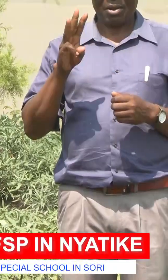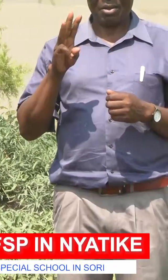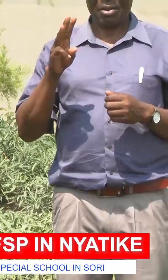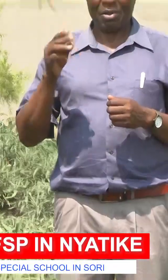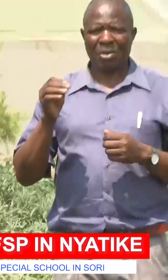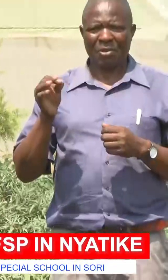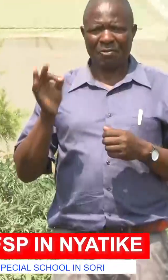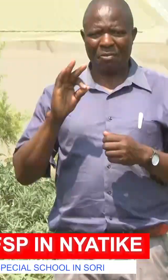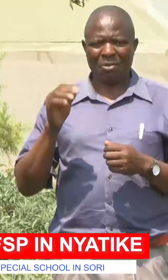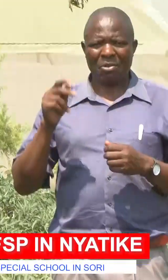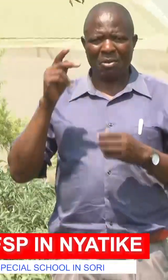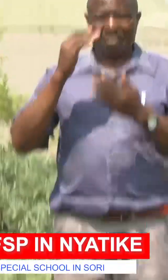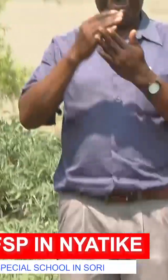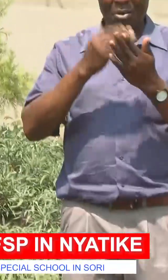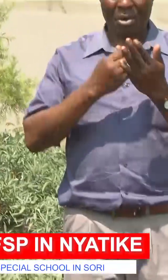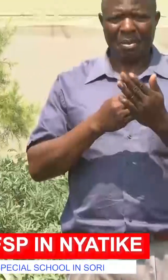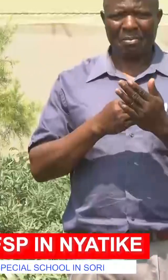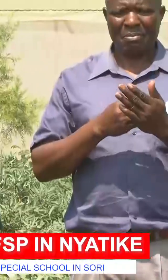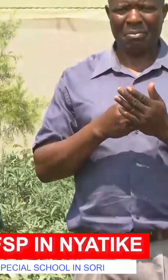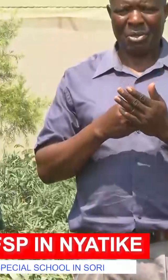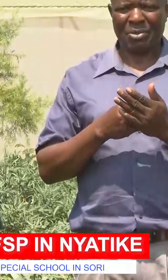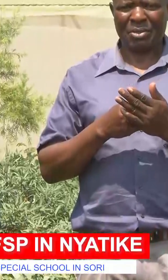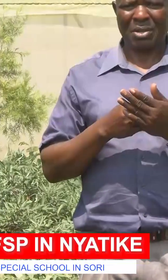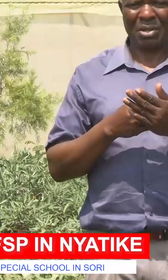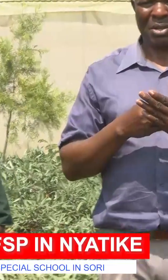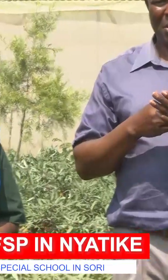in the School Meals Program Unit.